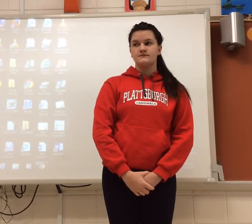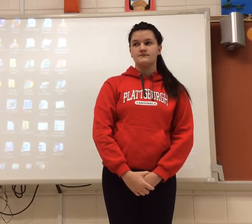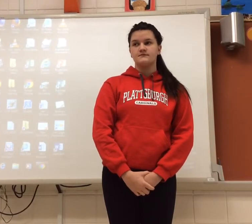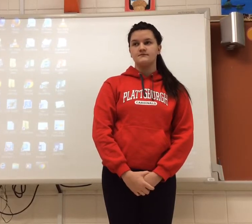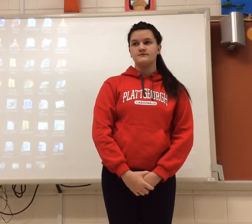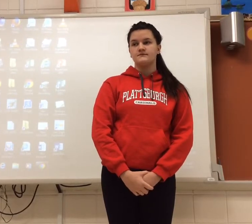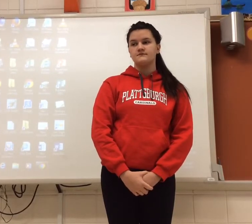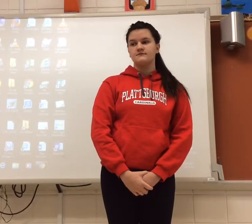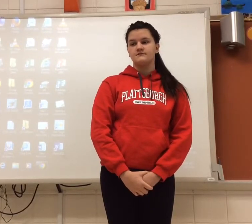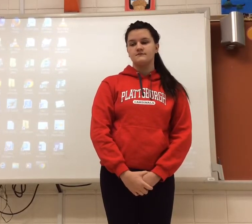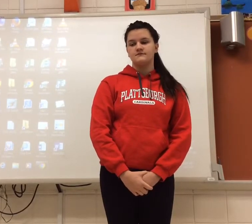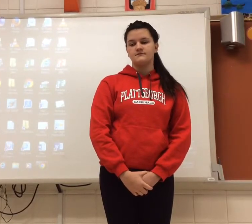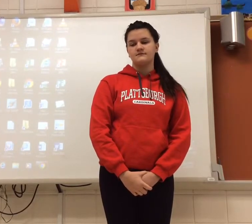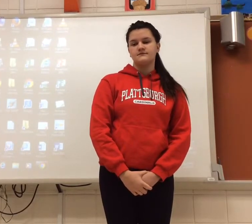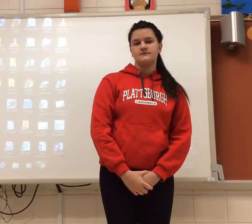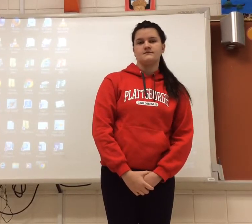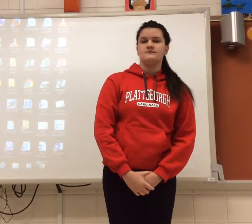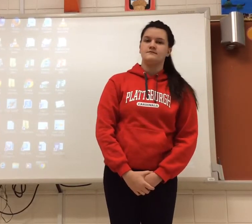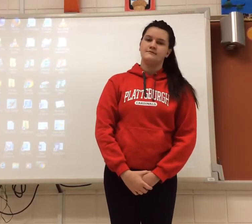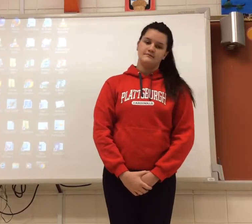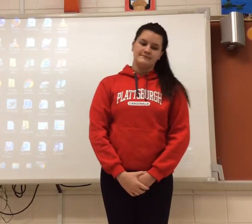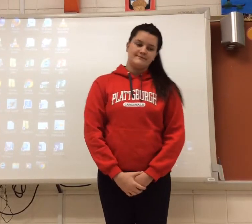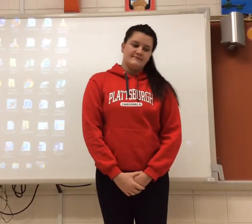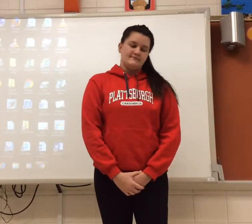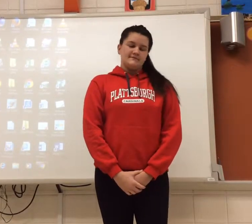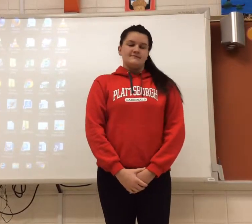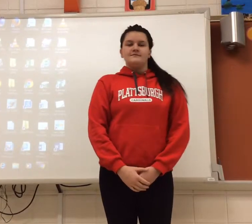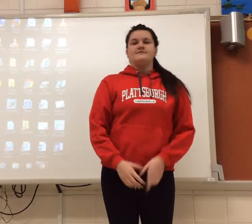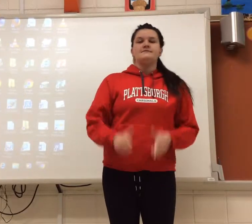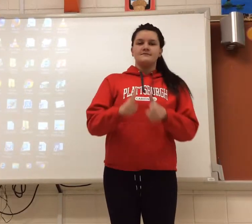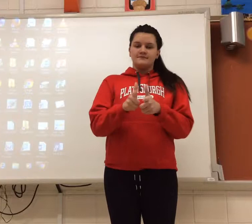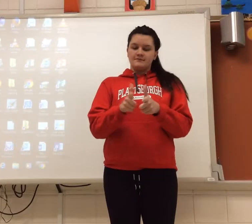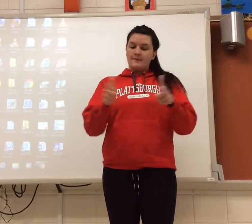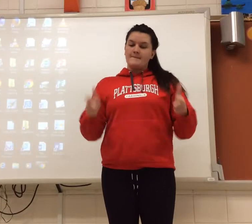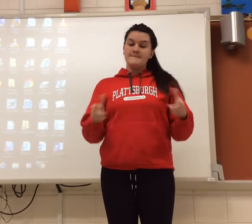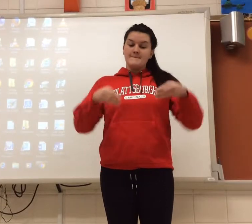Published by Puffin Books. Copyright 1968.